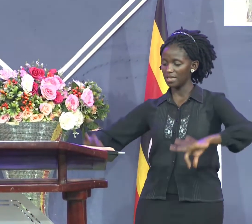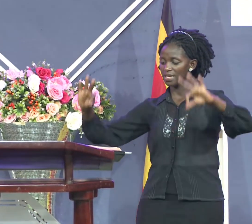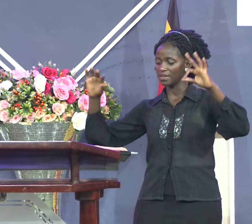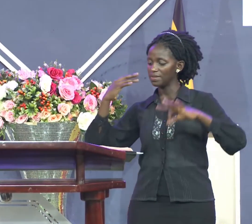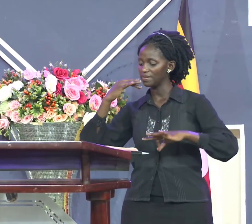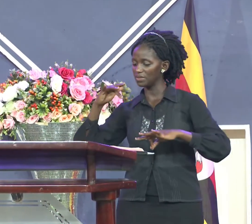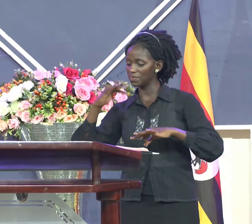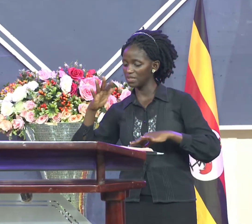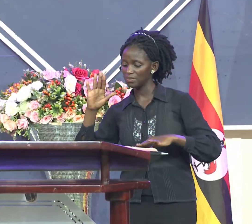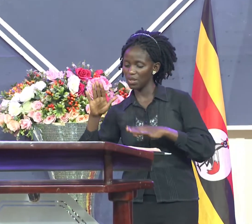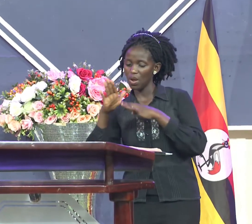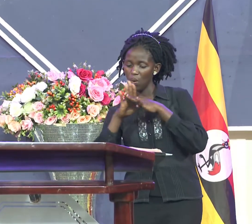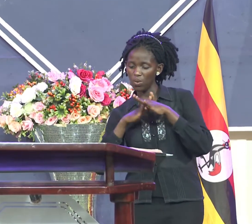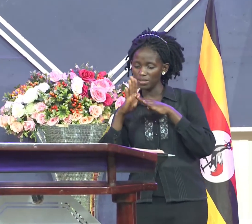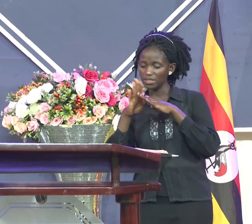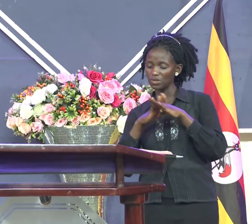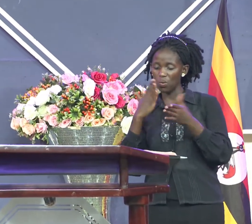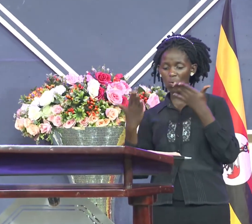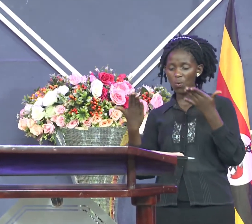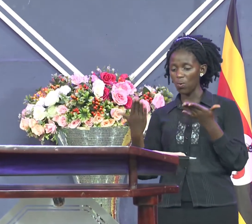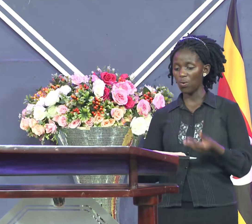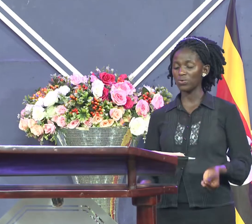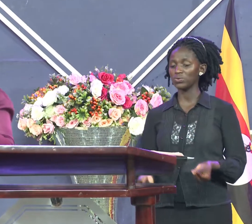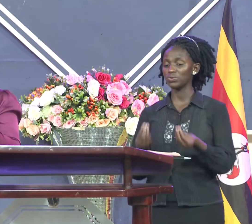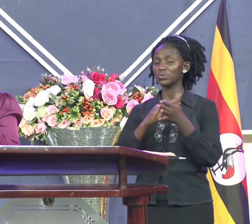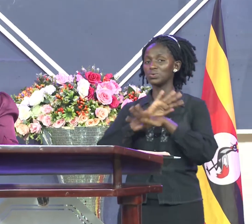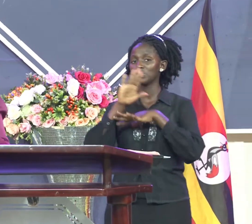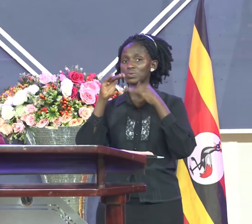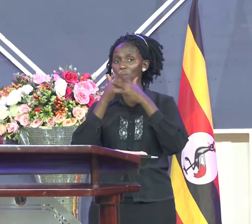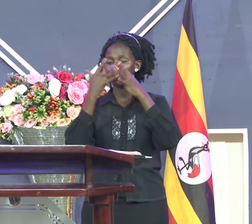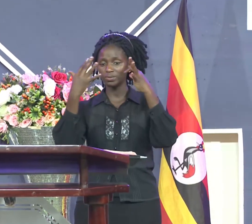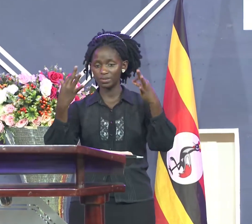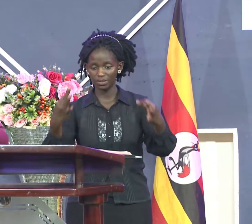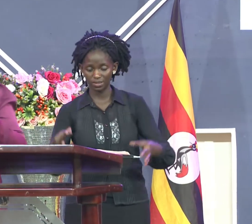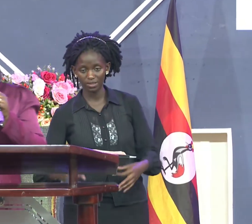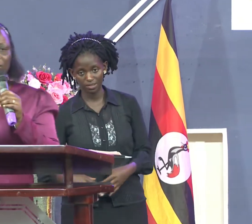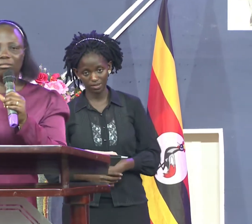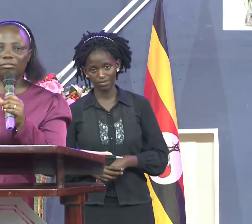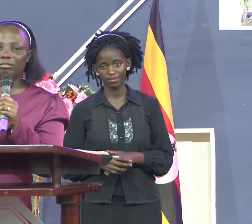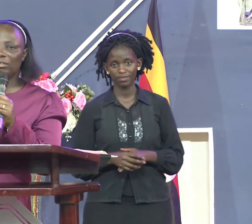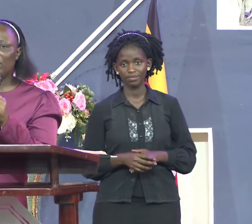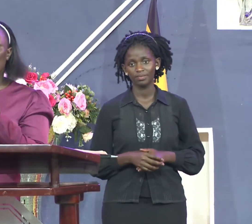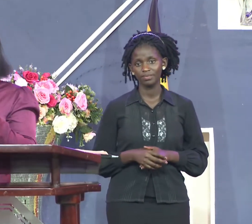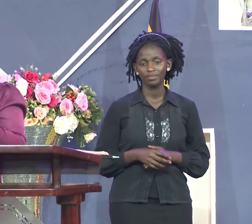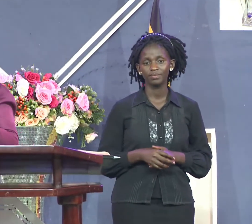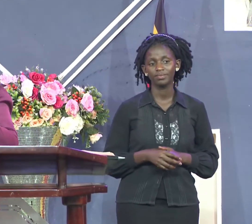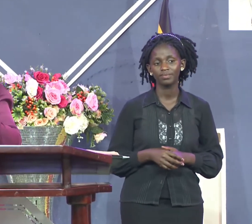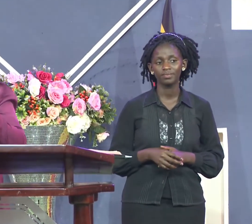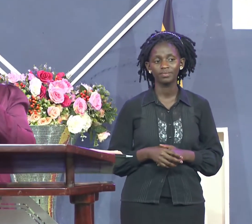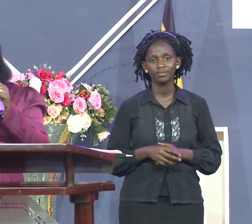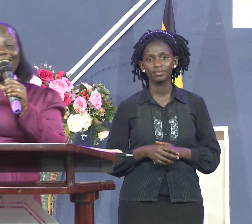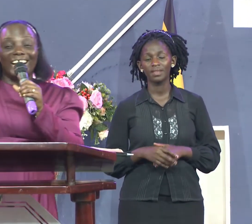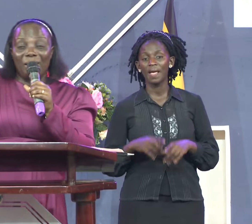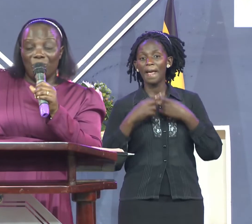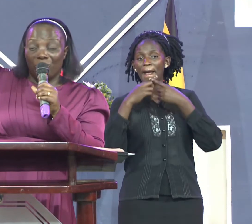oyogera kale mpola mpola, kale obikola. Yes, you're very careful, your dress code is good, even your speech